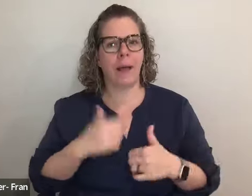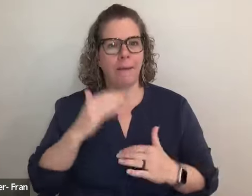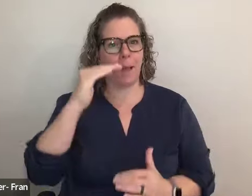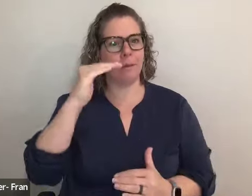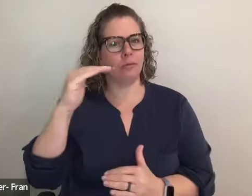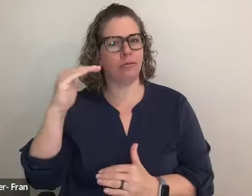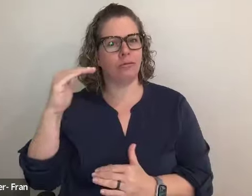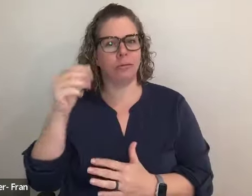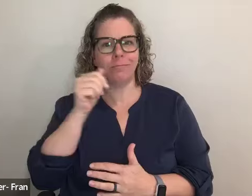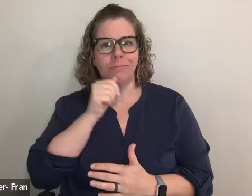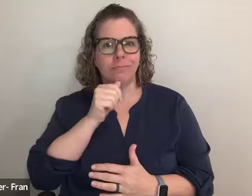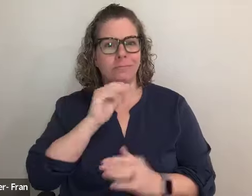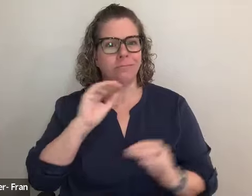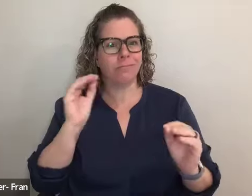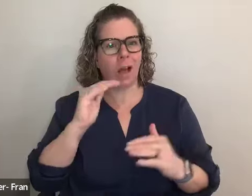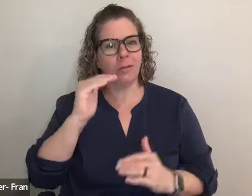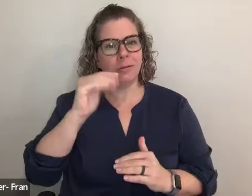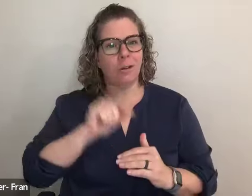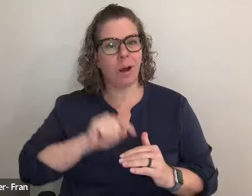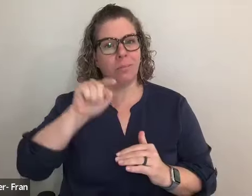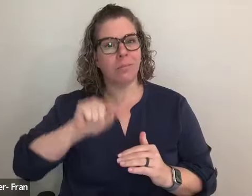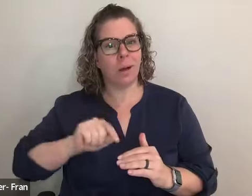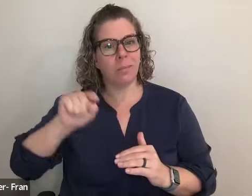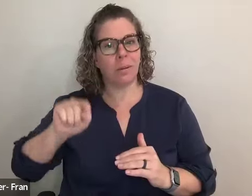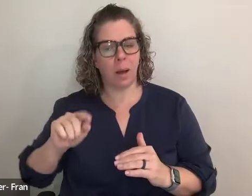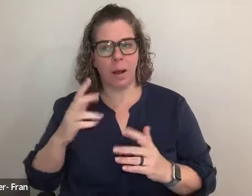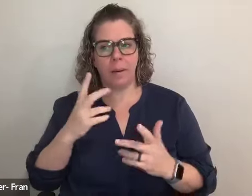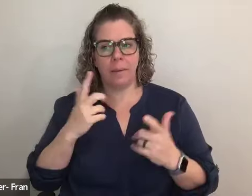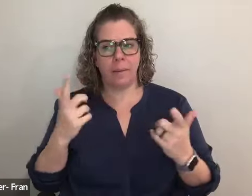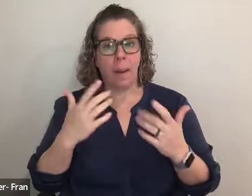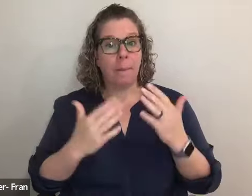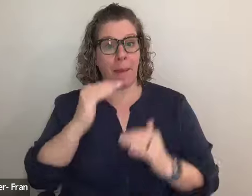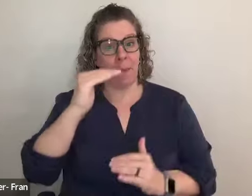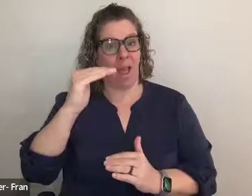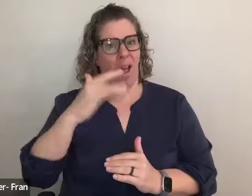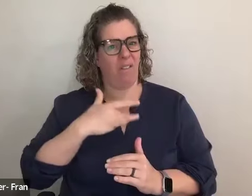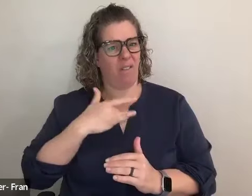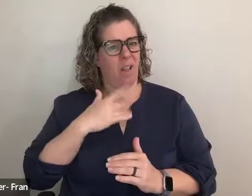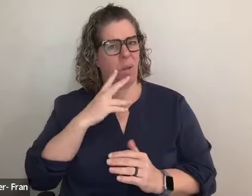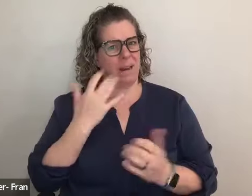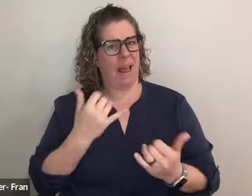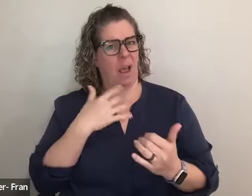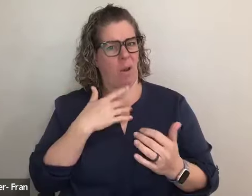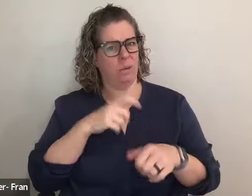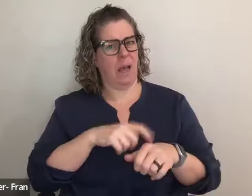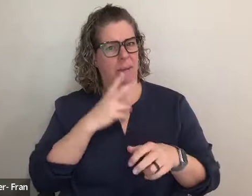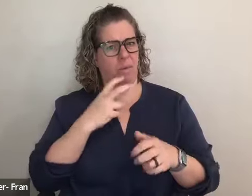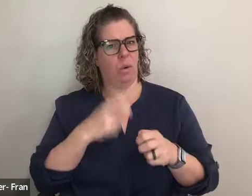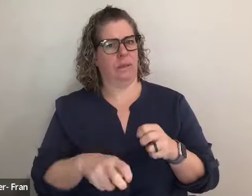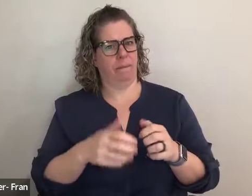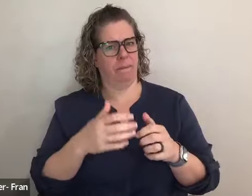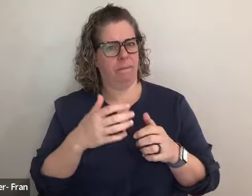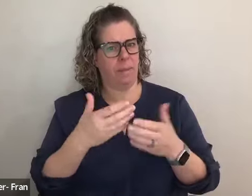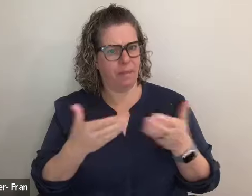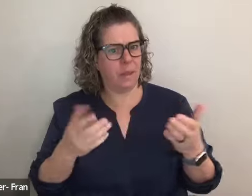maybe doing harder things when your zone is feeling bigger because you have more bandwidth, more capacity to navigate